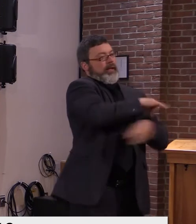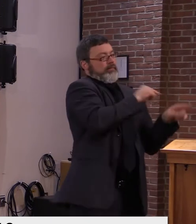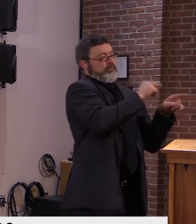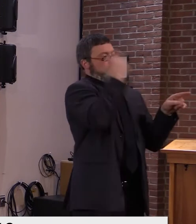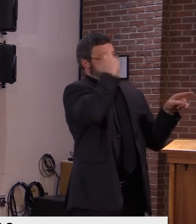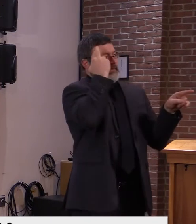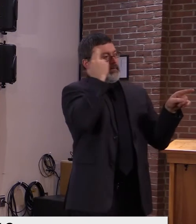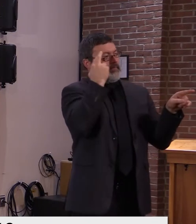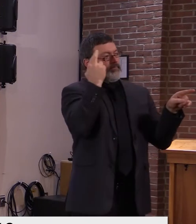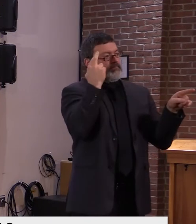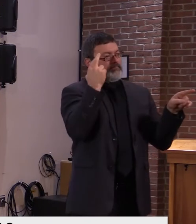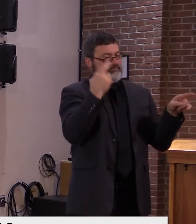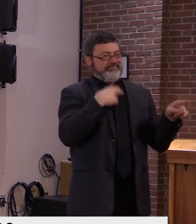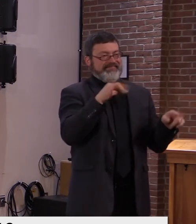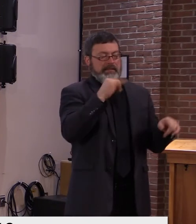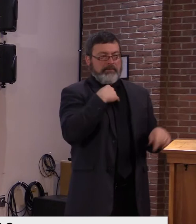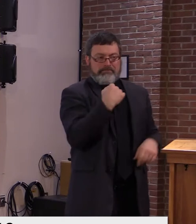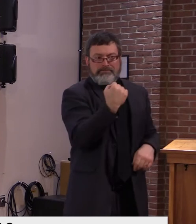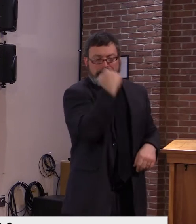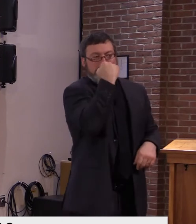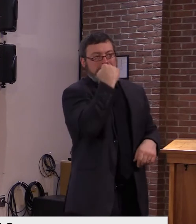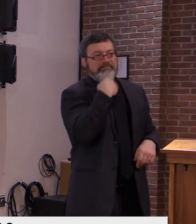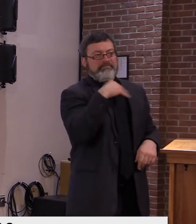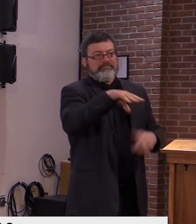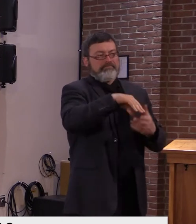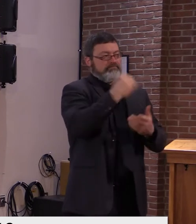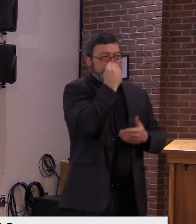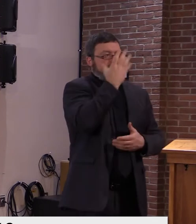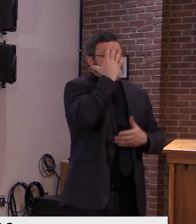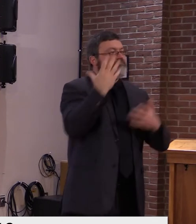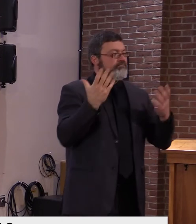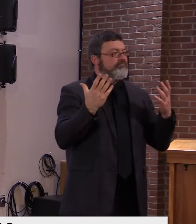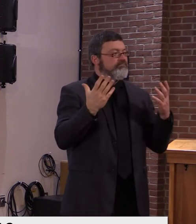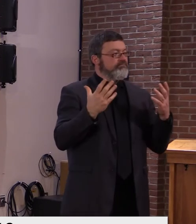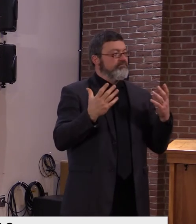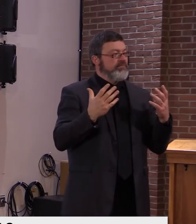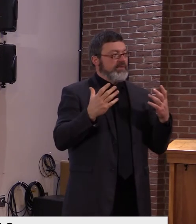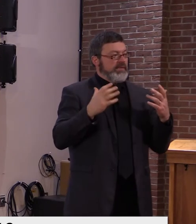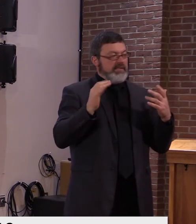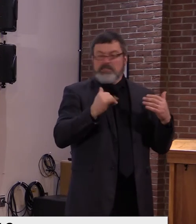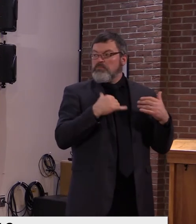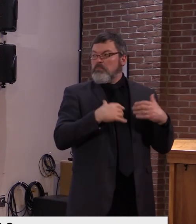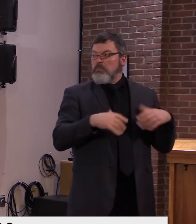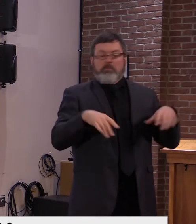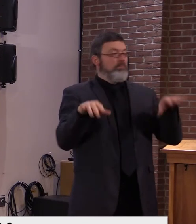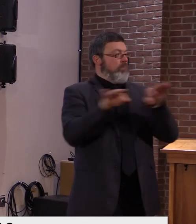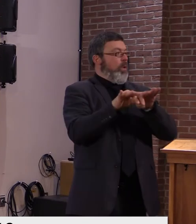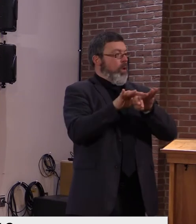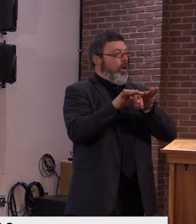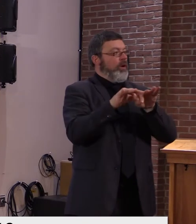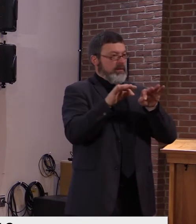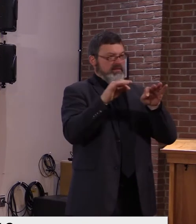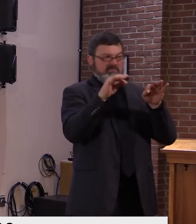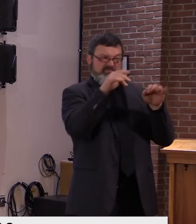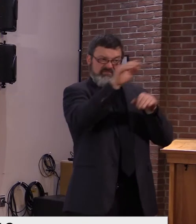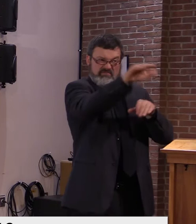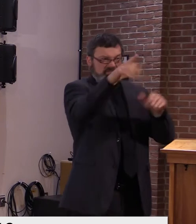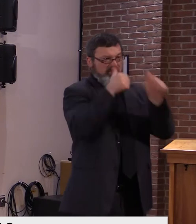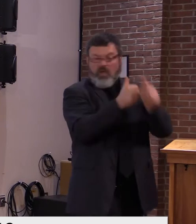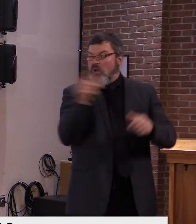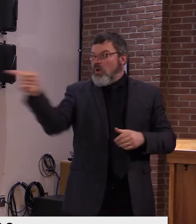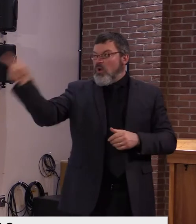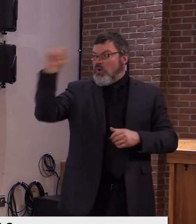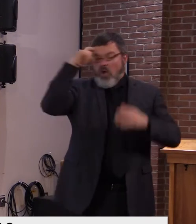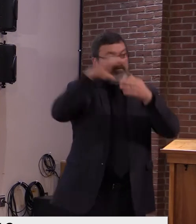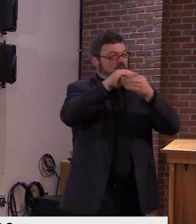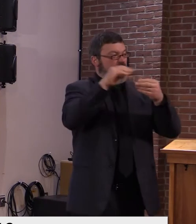happen. So that's why it's so important to follow the guidance as it's been prescribed by the health department. Thank you. That's my, I think now